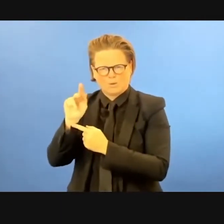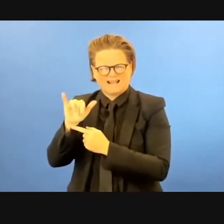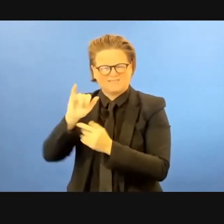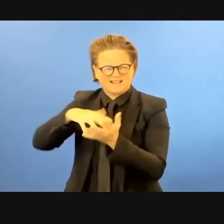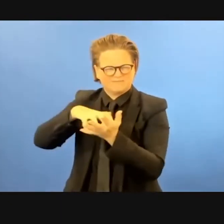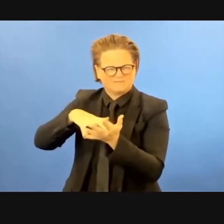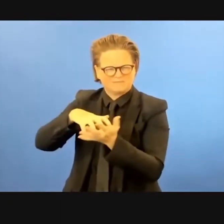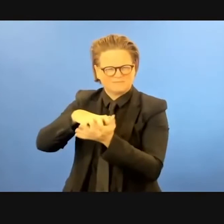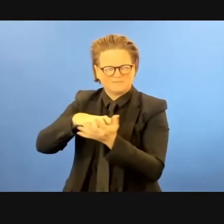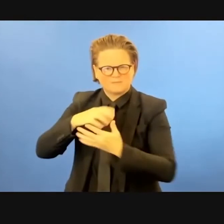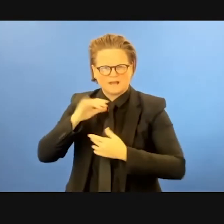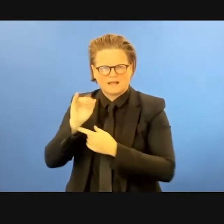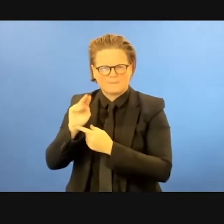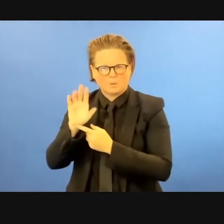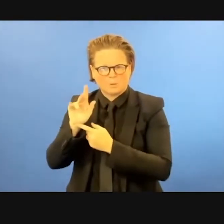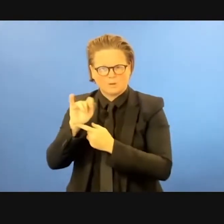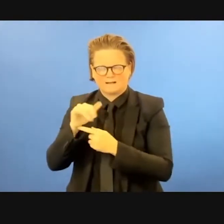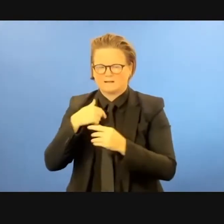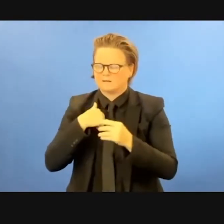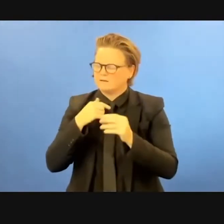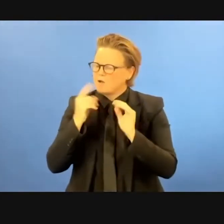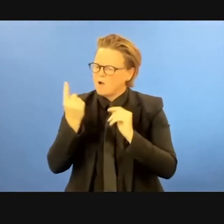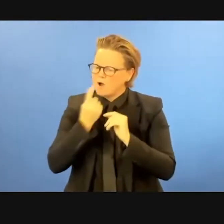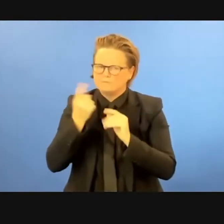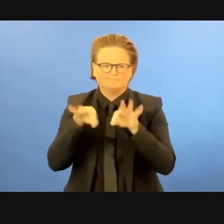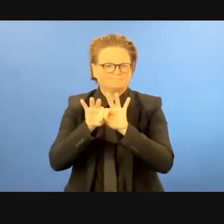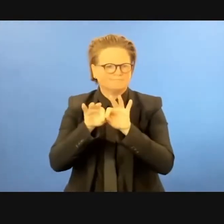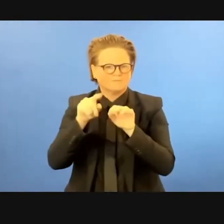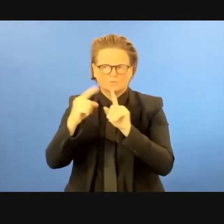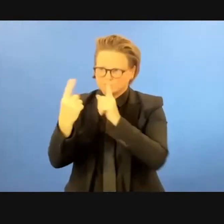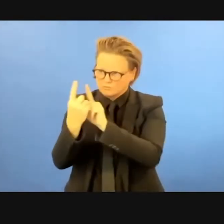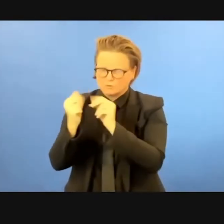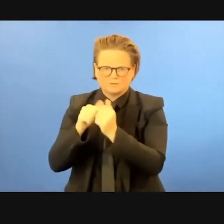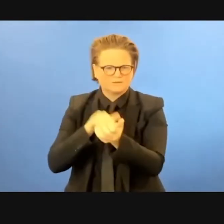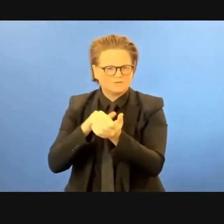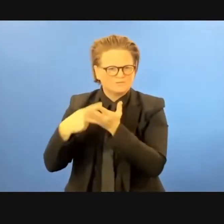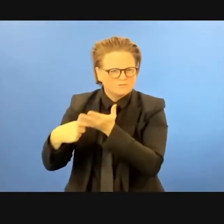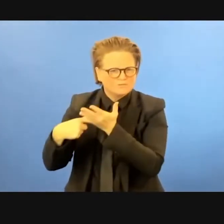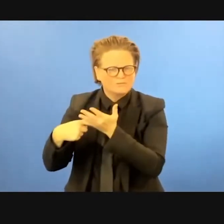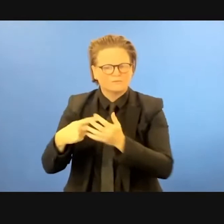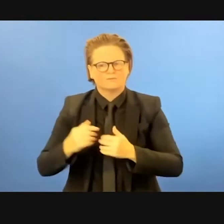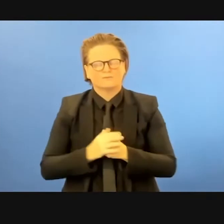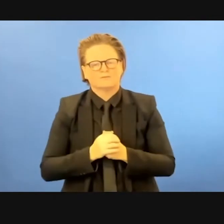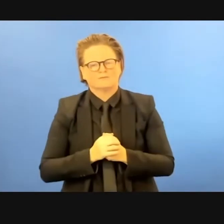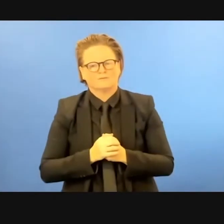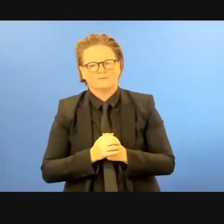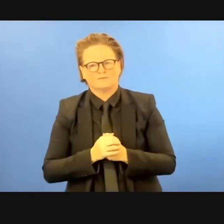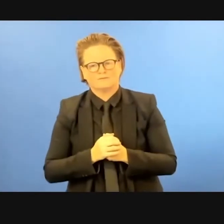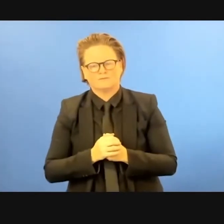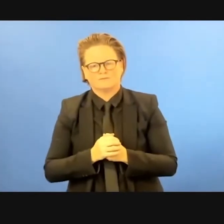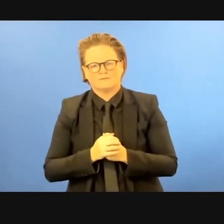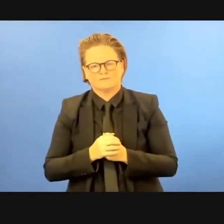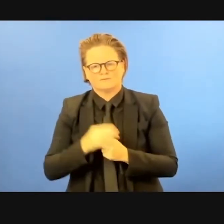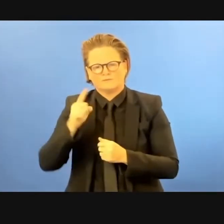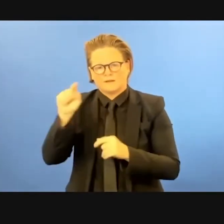that people with specific underlying conditions can be at higher risk for contracting COVID-19